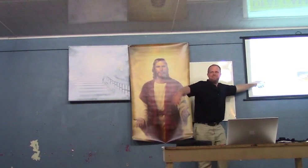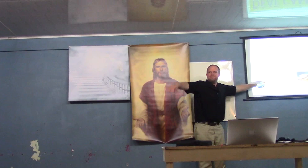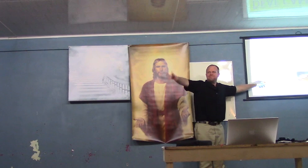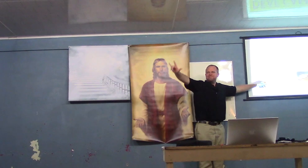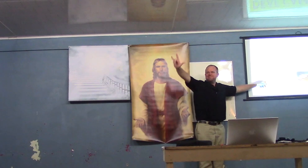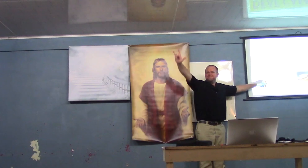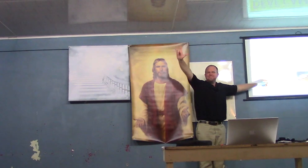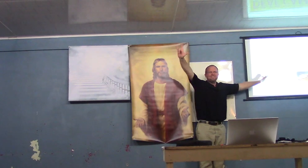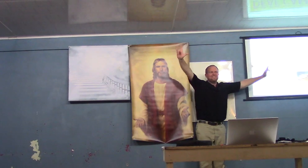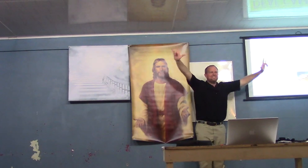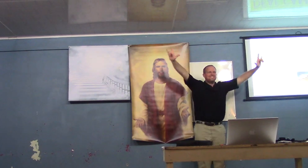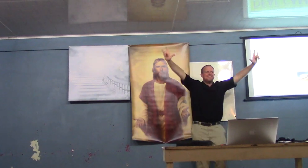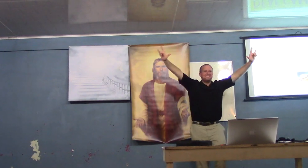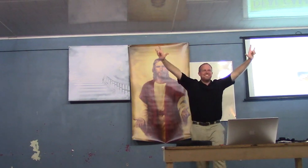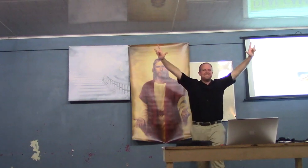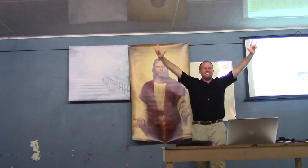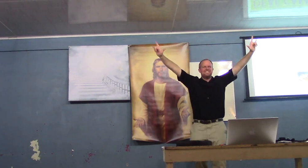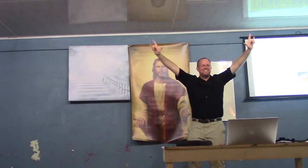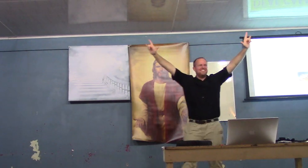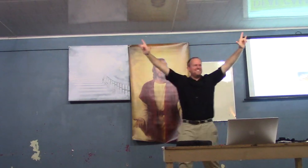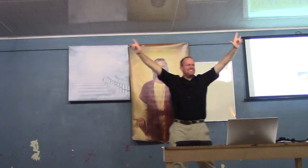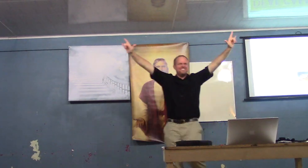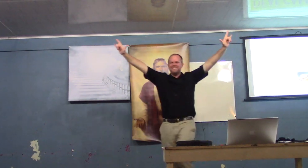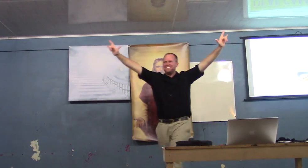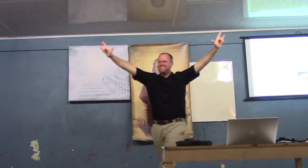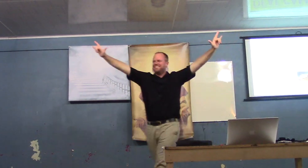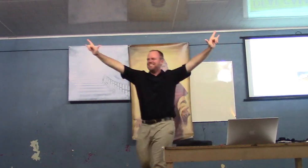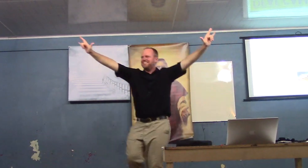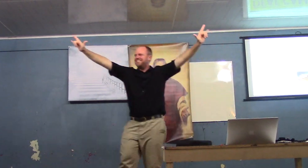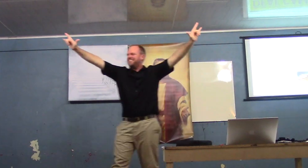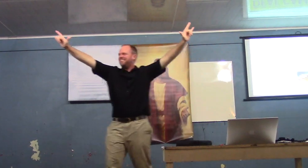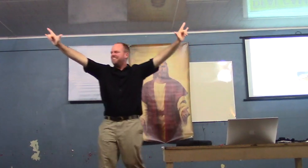What is this? Love, I love you.